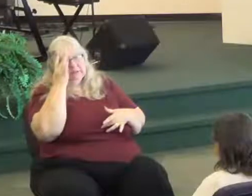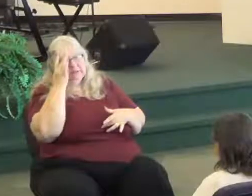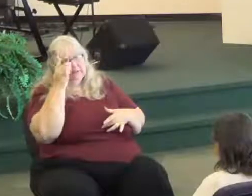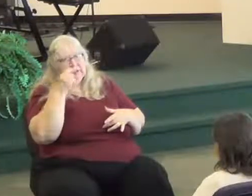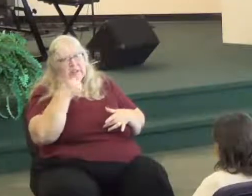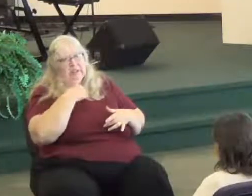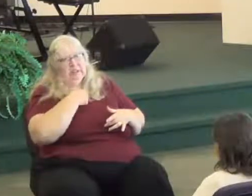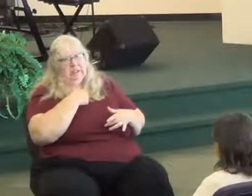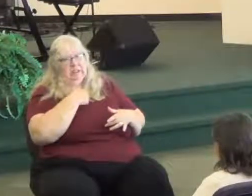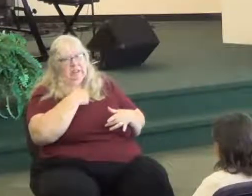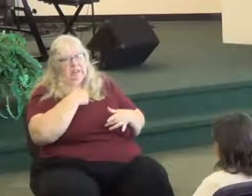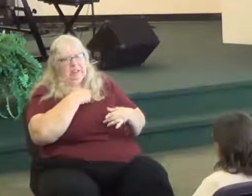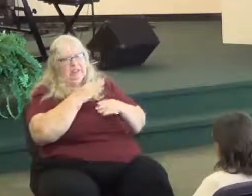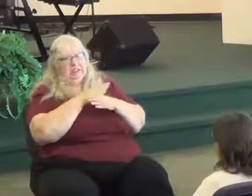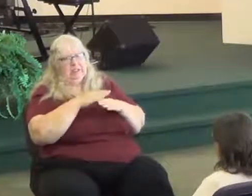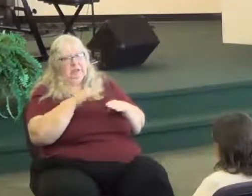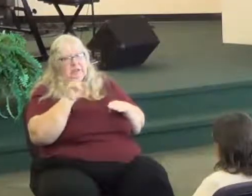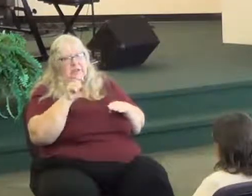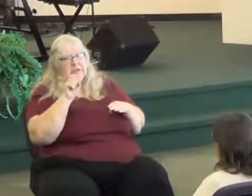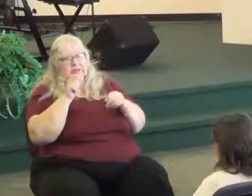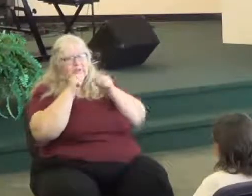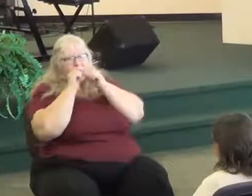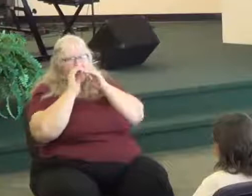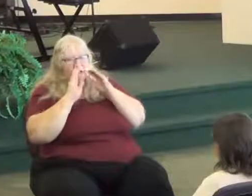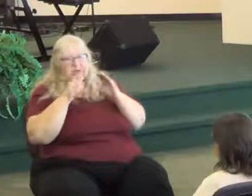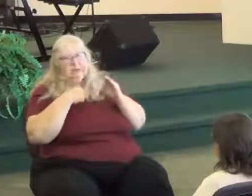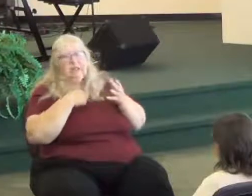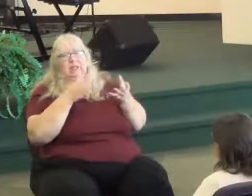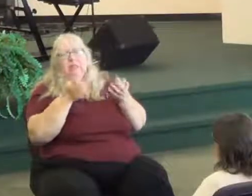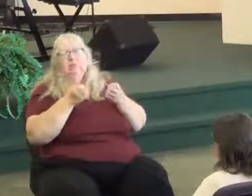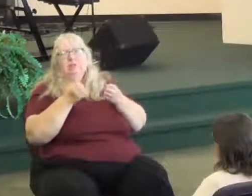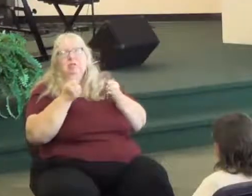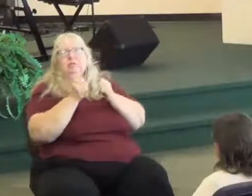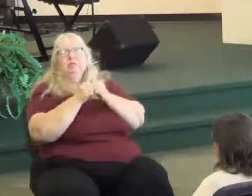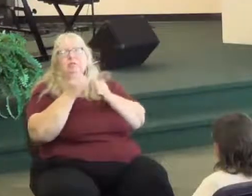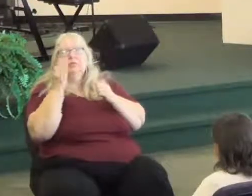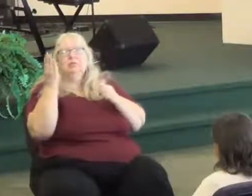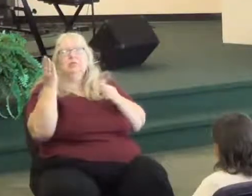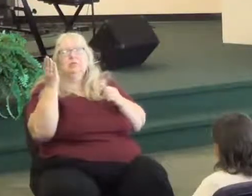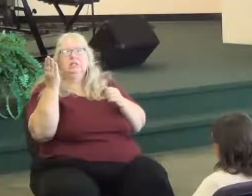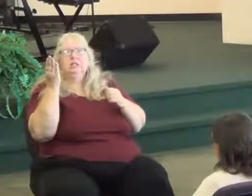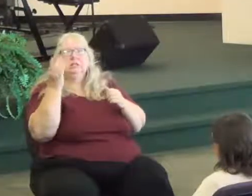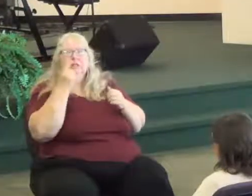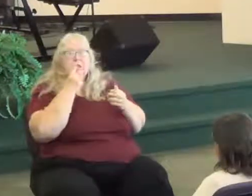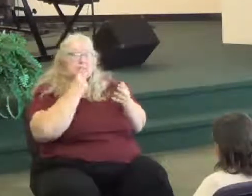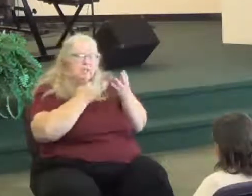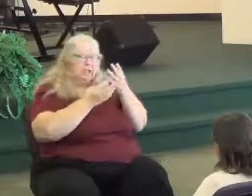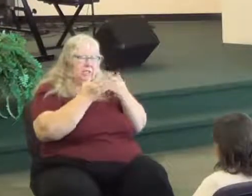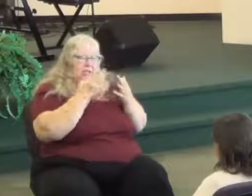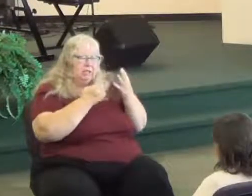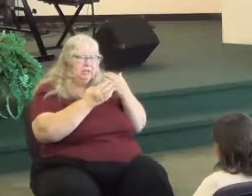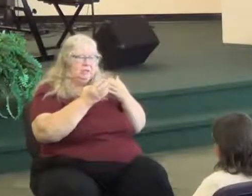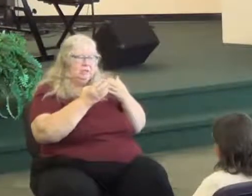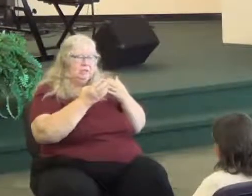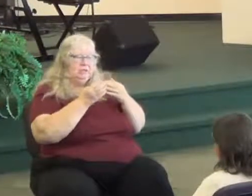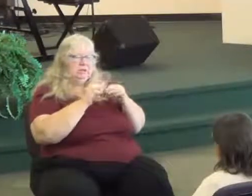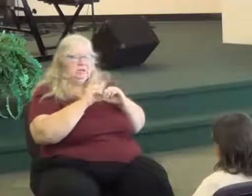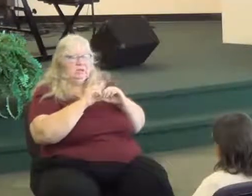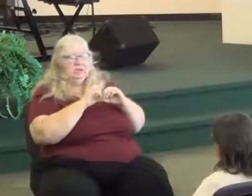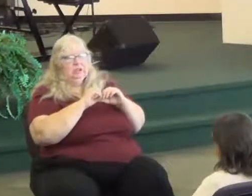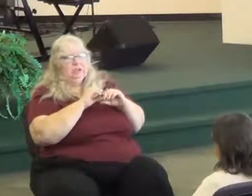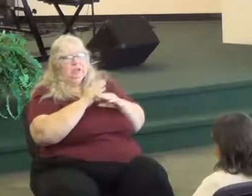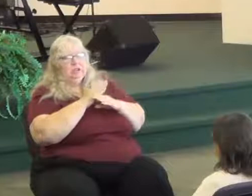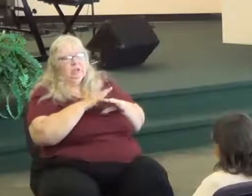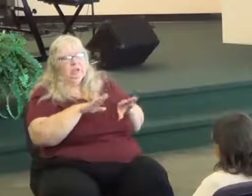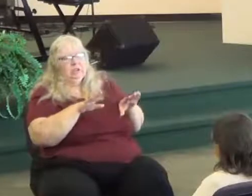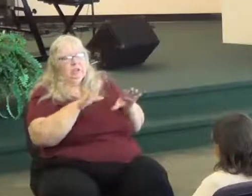need God's blessings, I just want to be with you sitting at your feet. The worst part of hell is going to be you don't get any of Jesus. You don't get anything you're